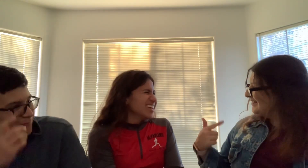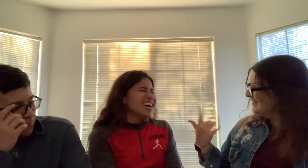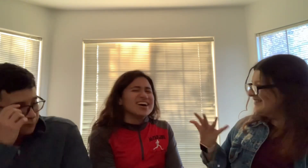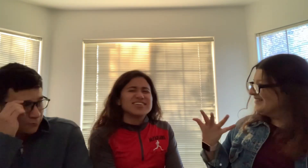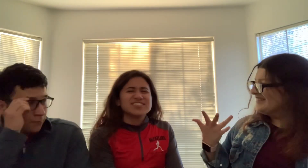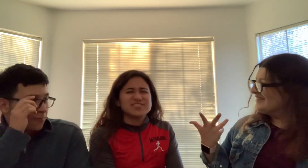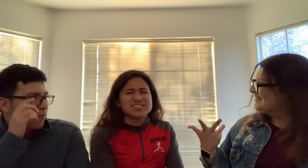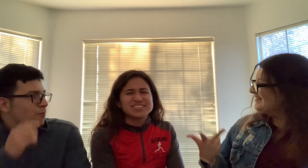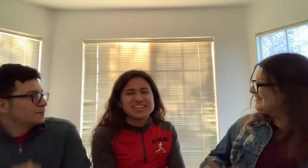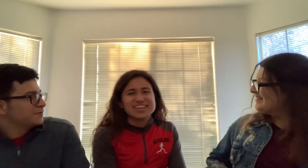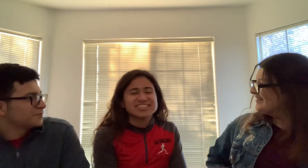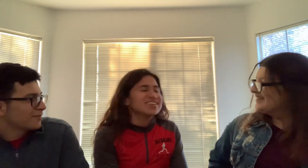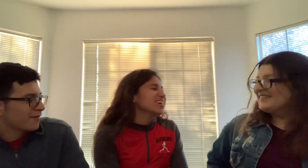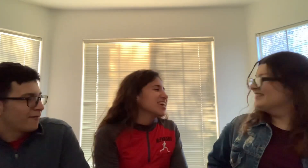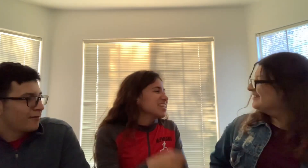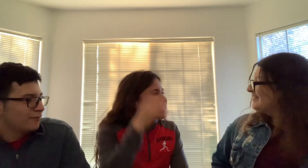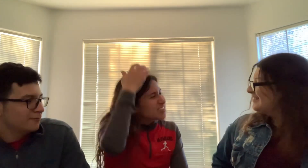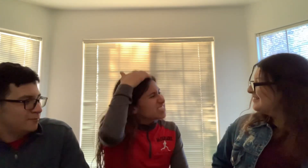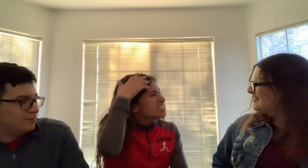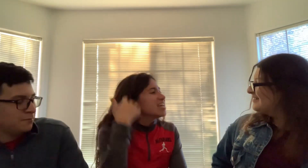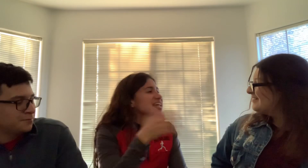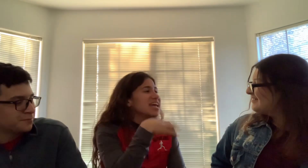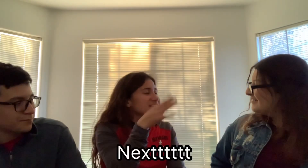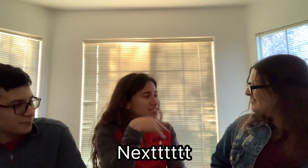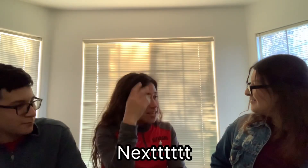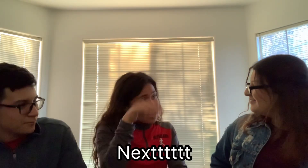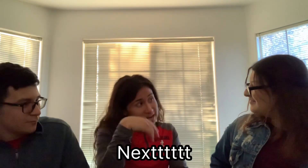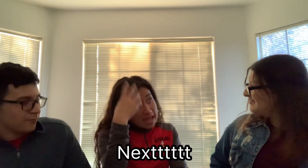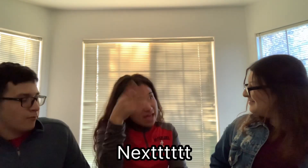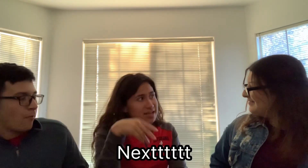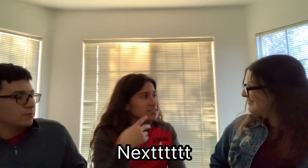Yeah, I'm confused, guys. Okay, next question.